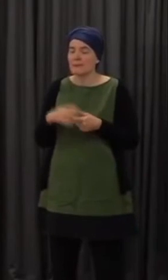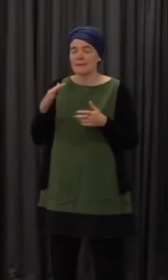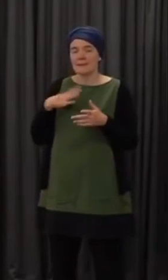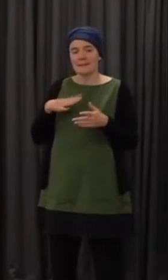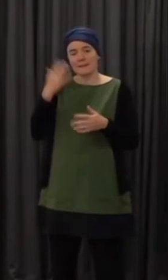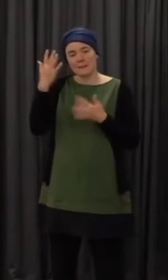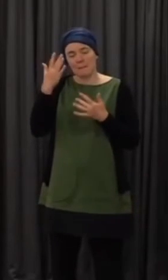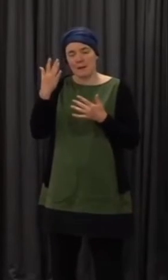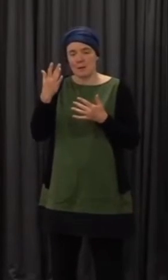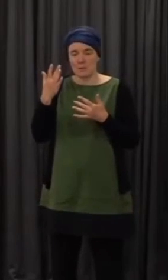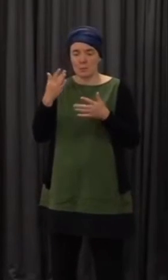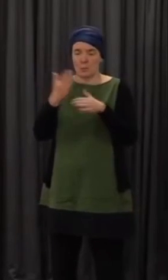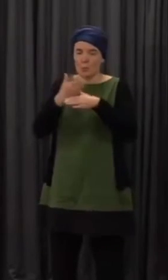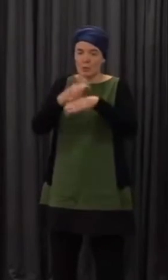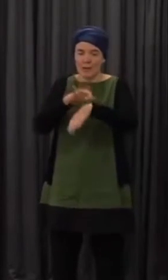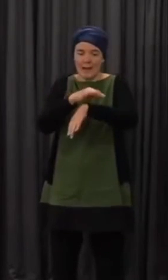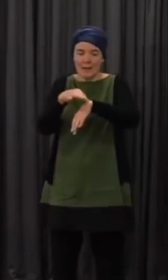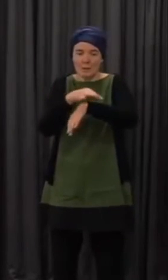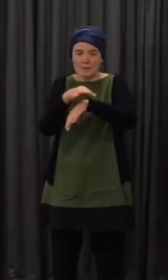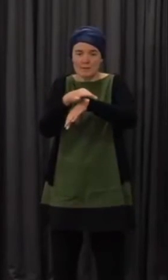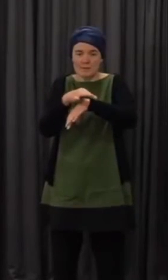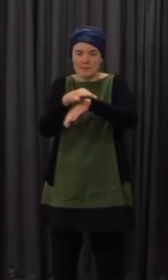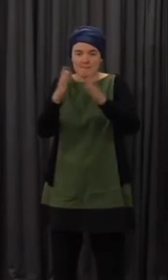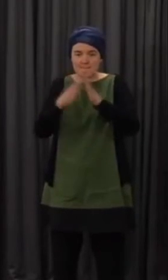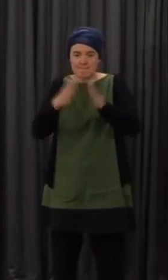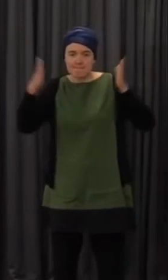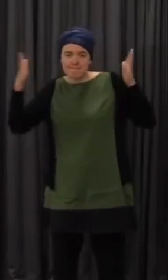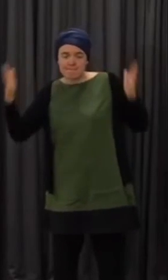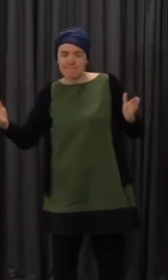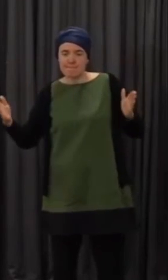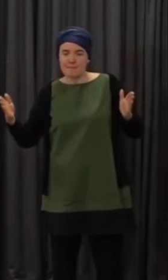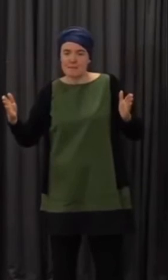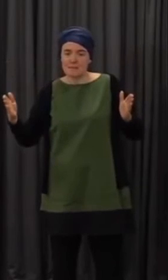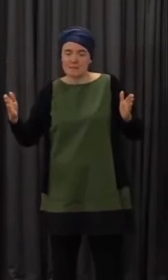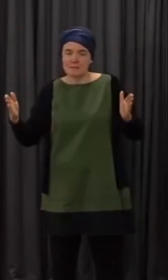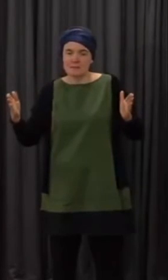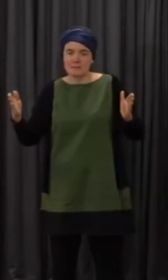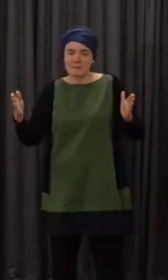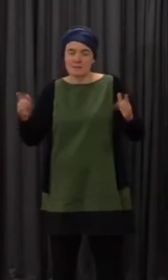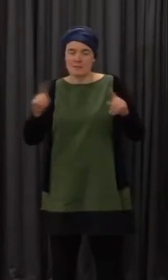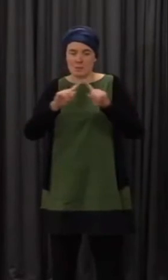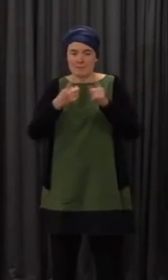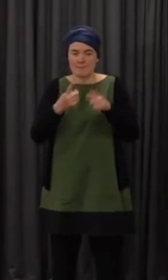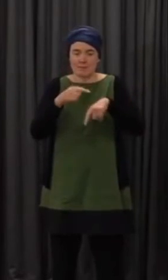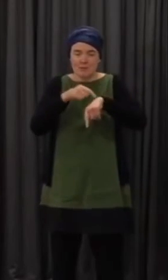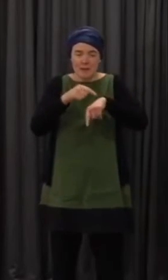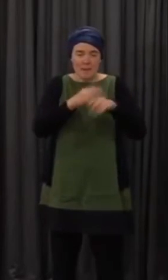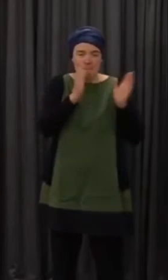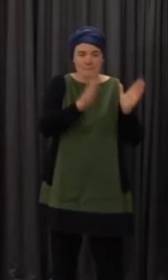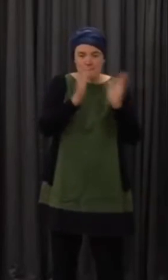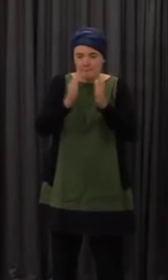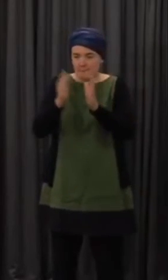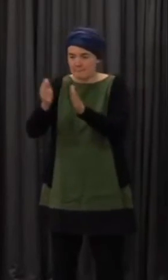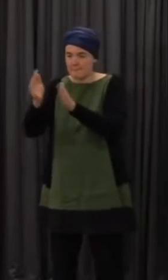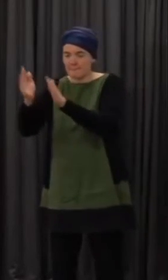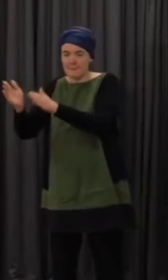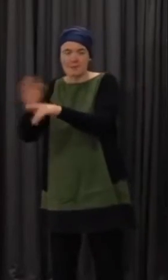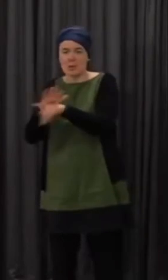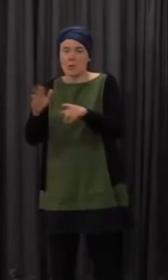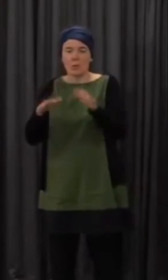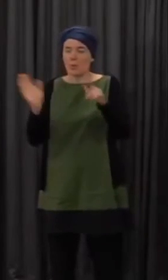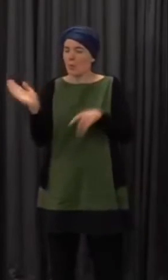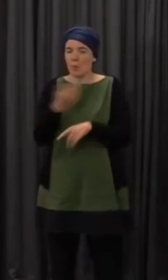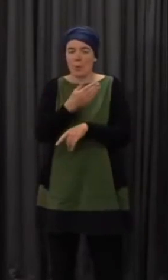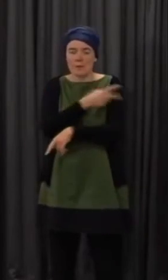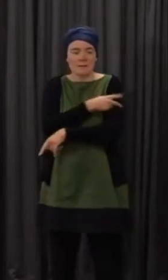about hours of work, to extend the hours of work so there are fewer people there at any one time. Do you have